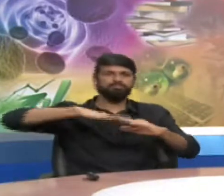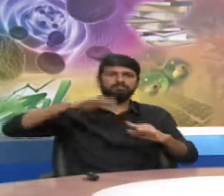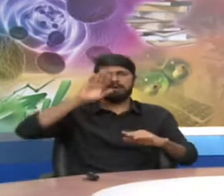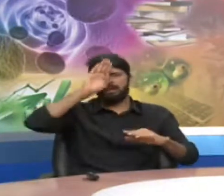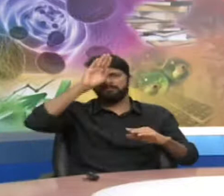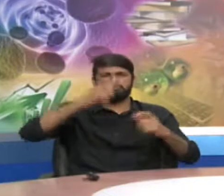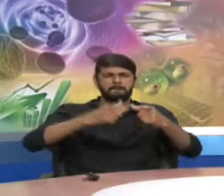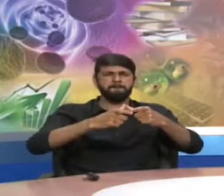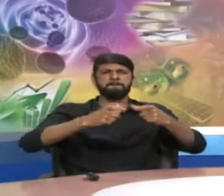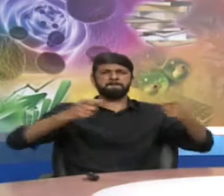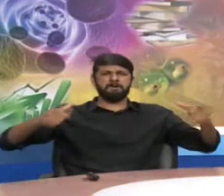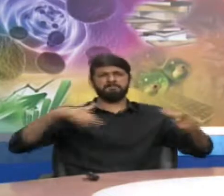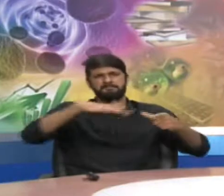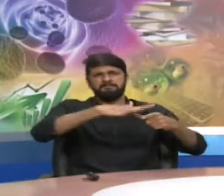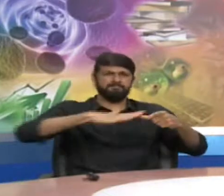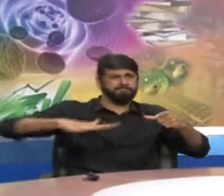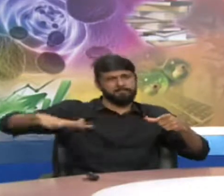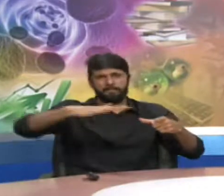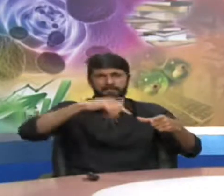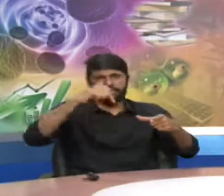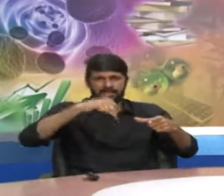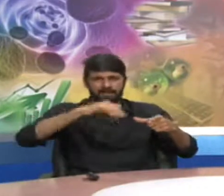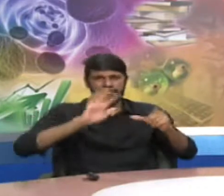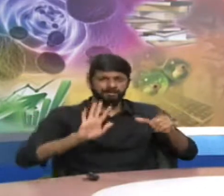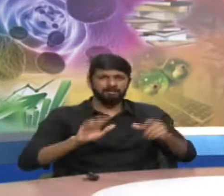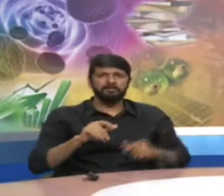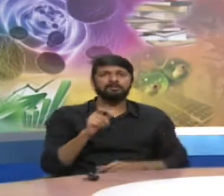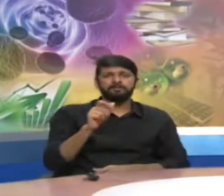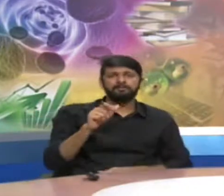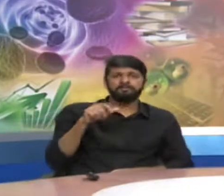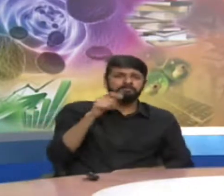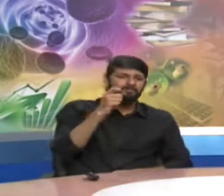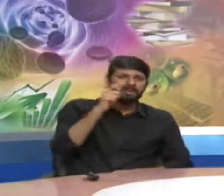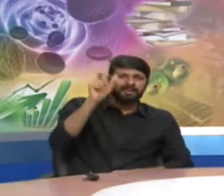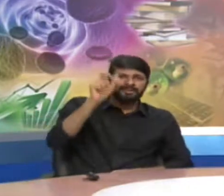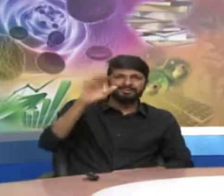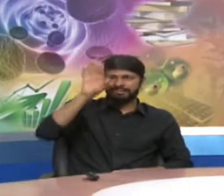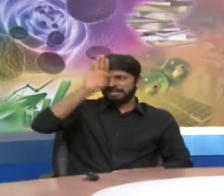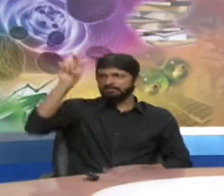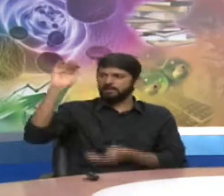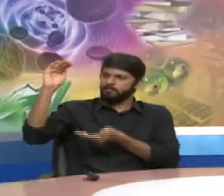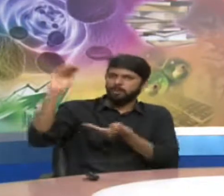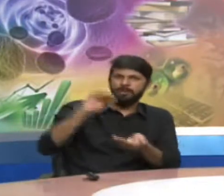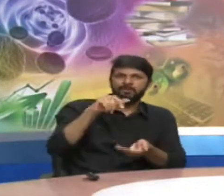The prince gifted them the auspicious white elephant.